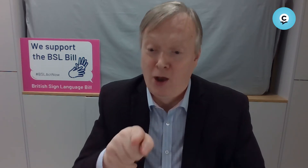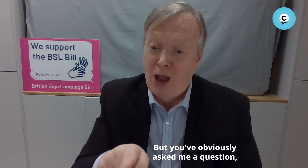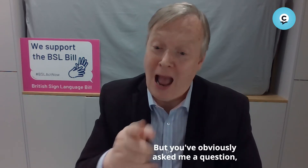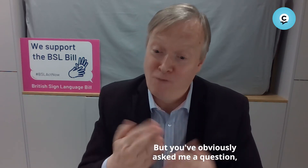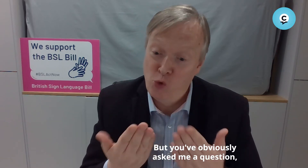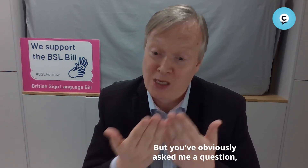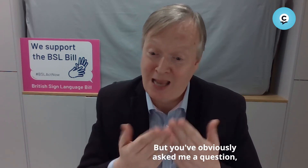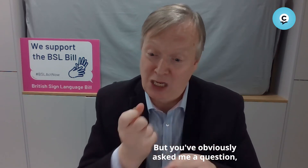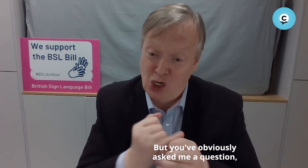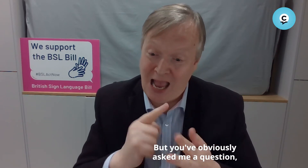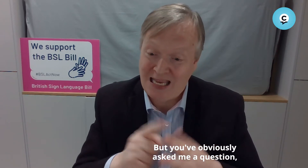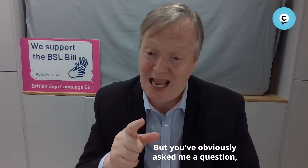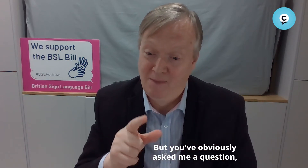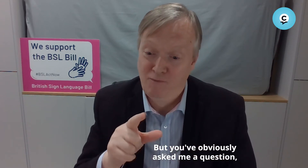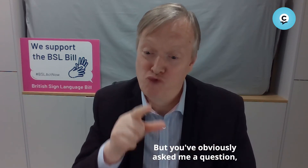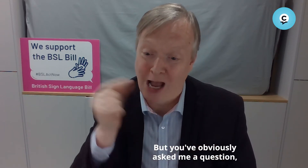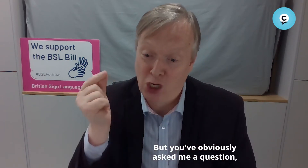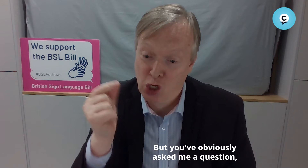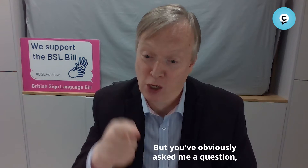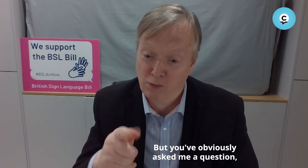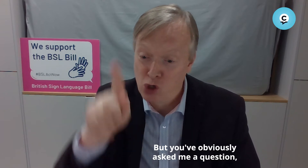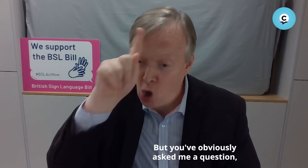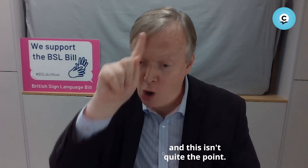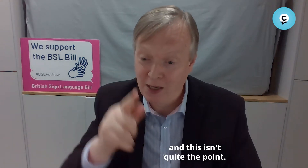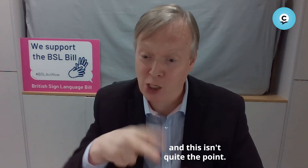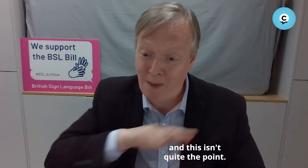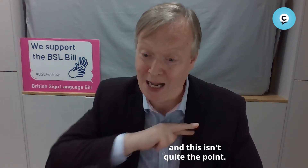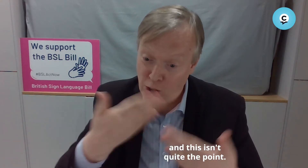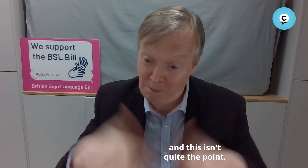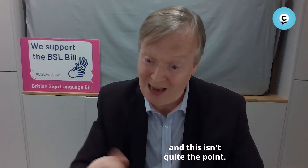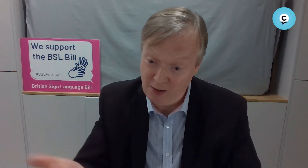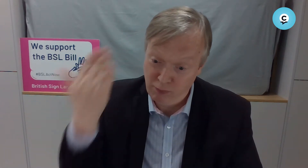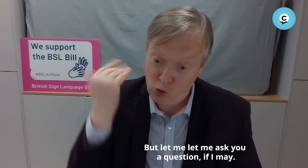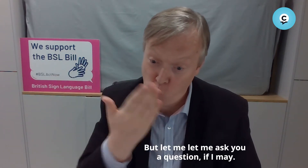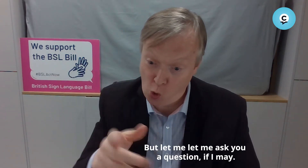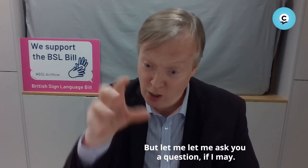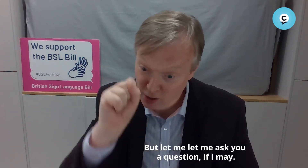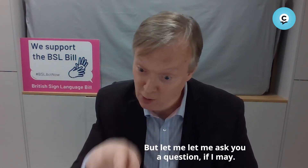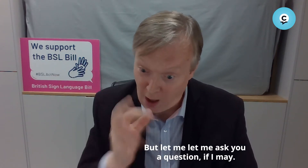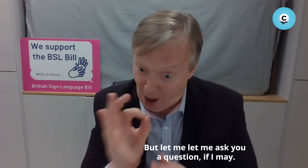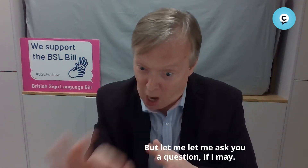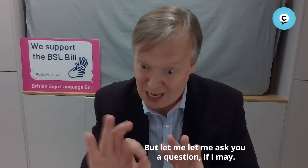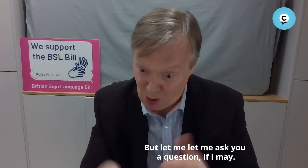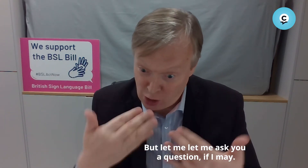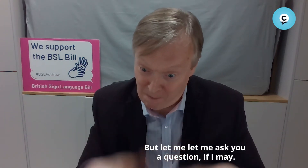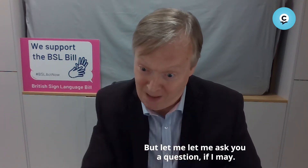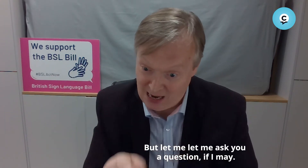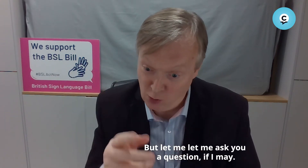But you've obviously asked me a question, and this isn't quite the point. But let me ask you a